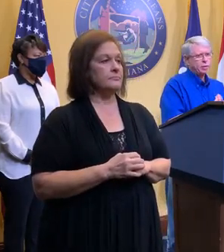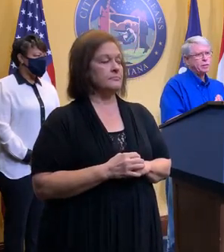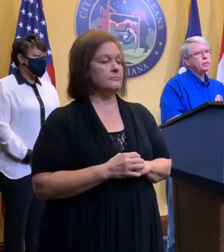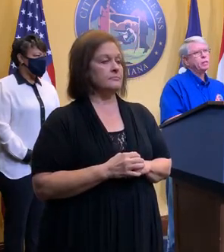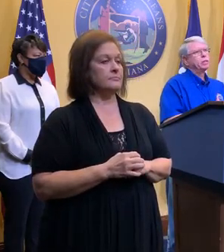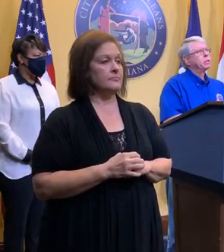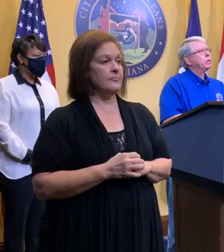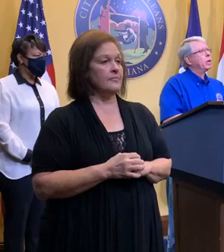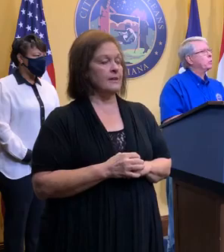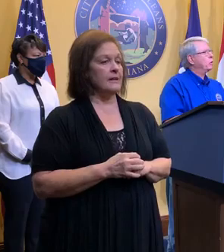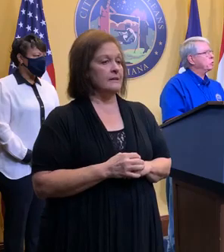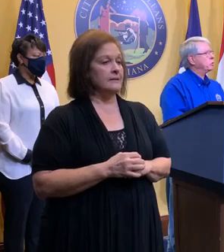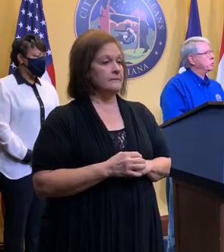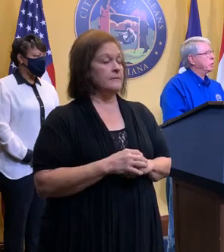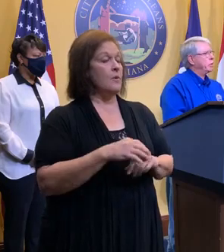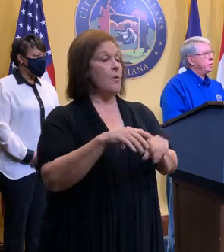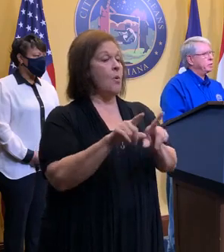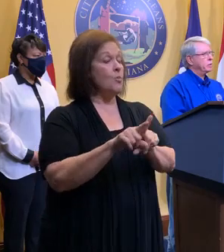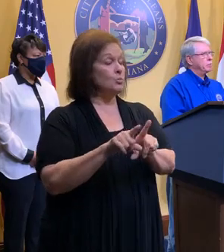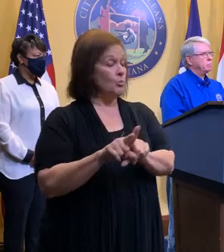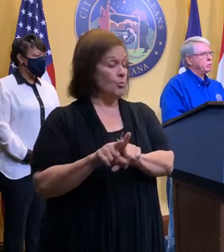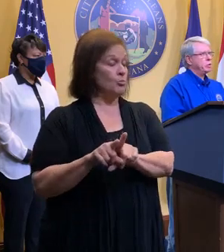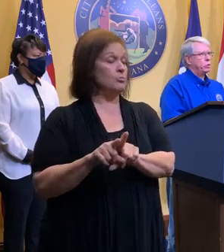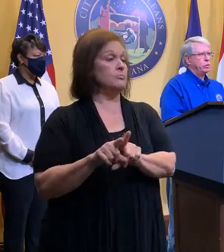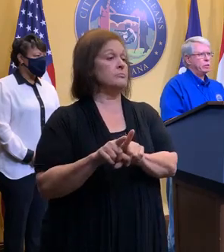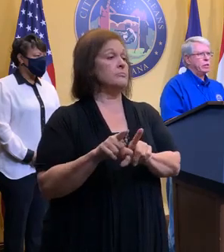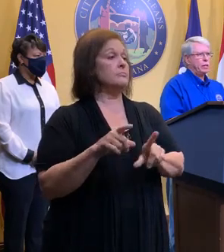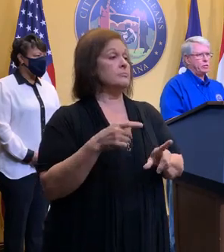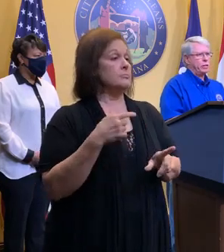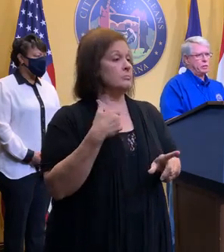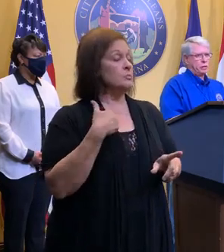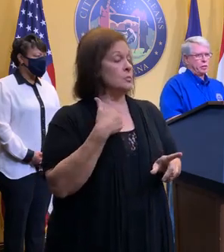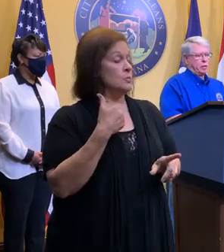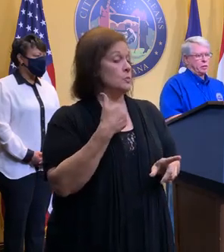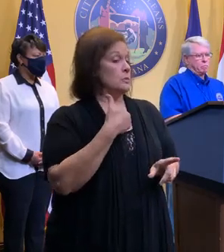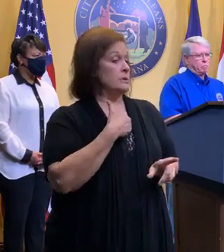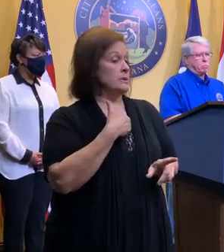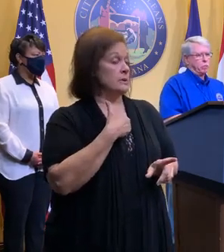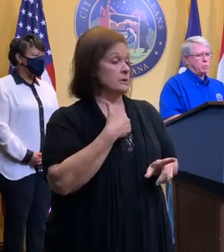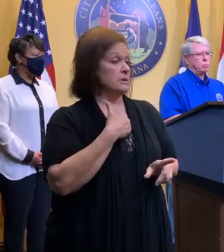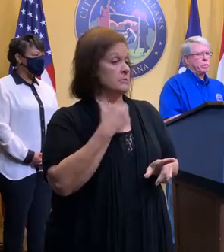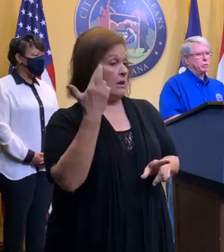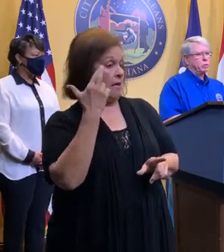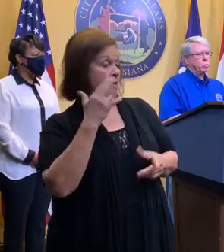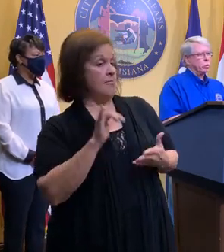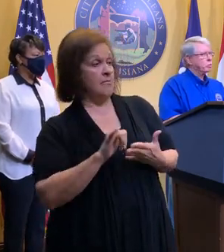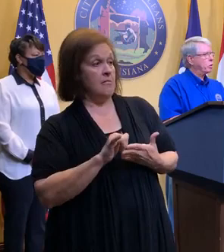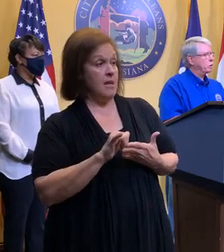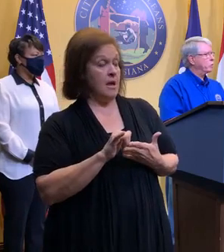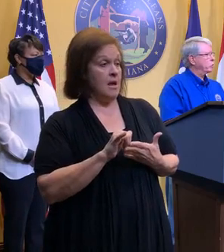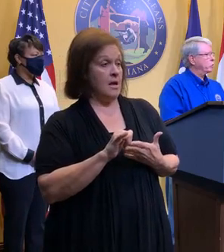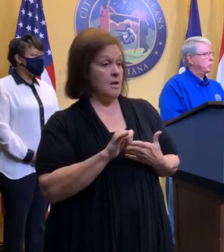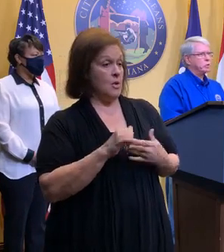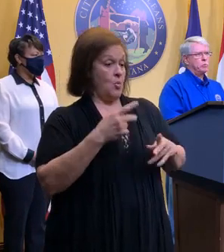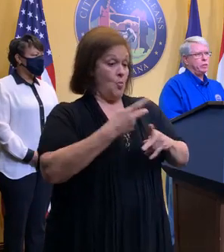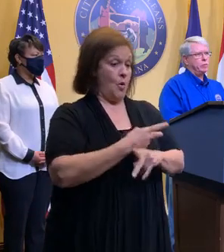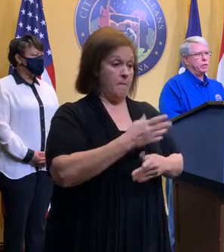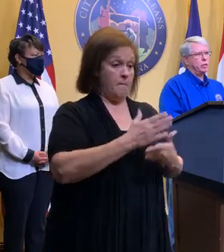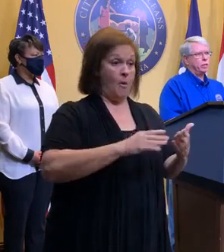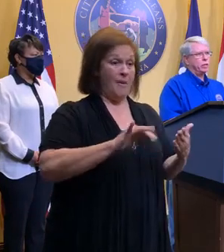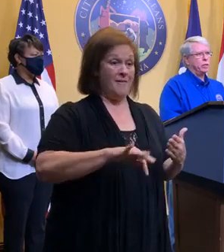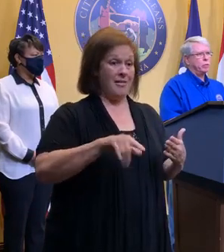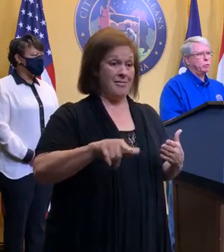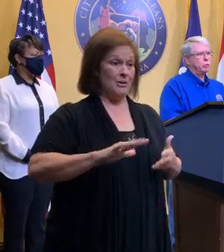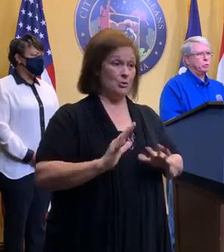With that, I will also say that, we realize that probably the worst part of the storm is going